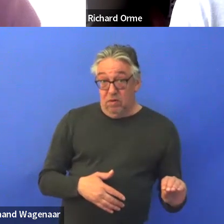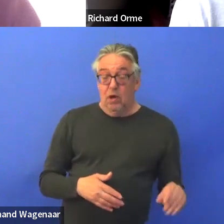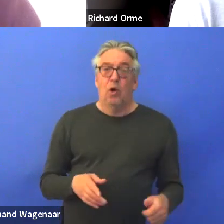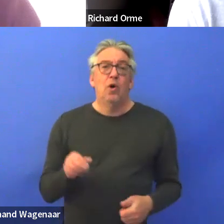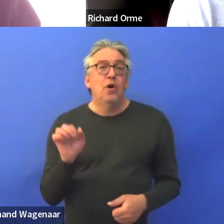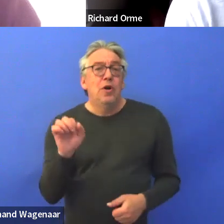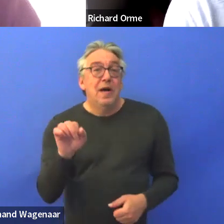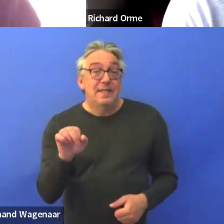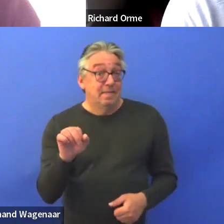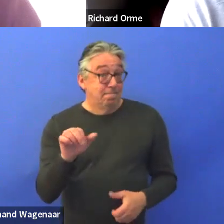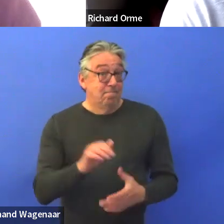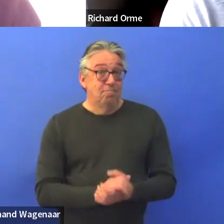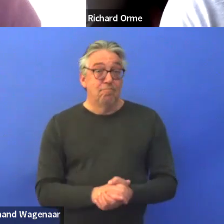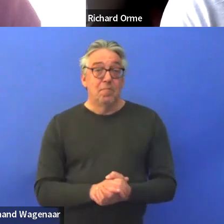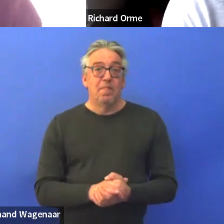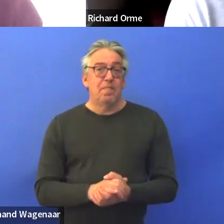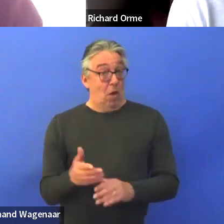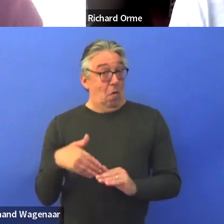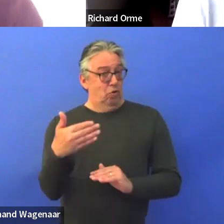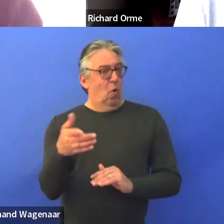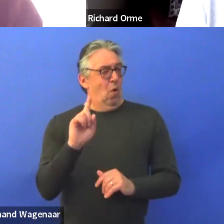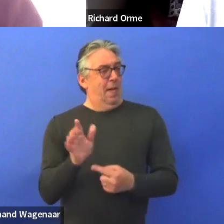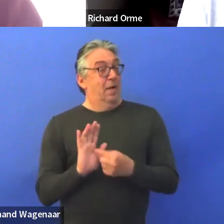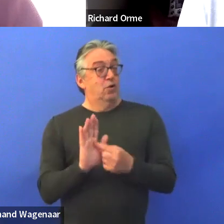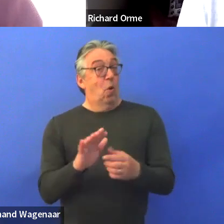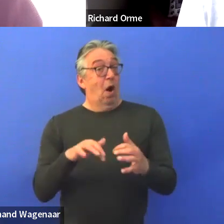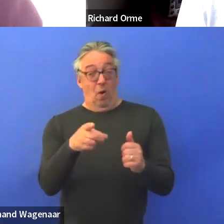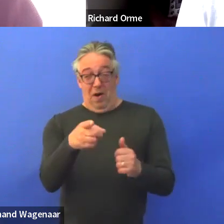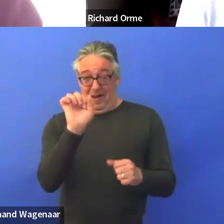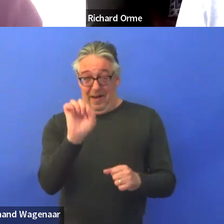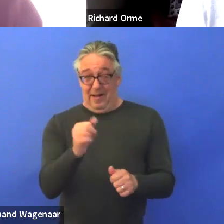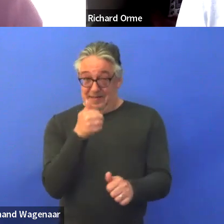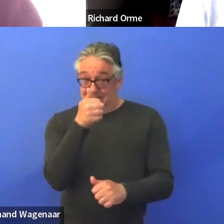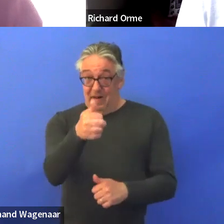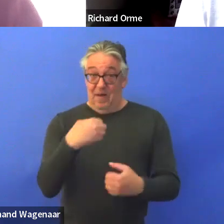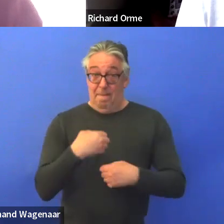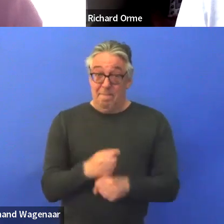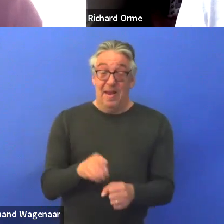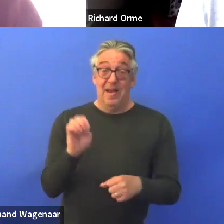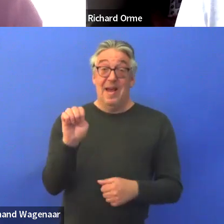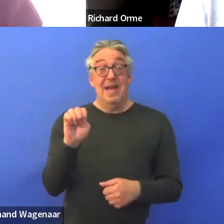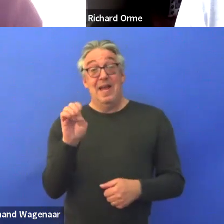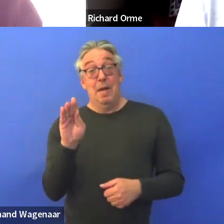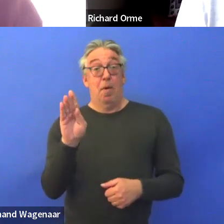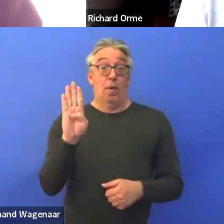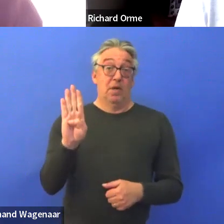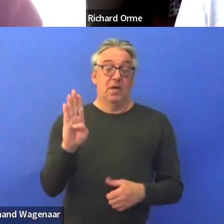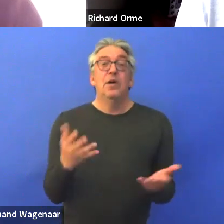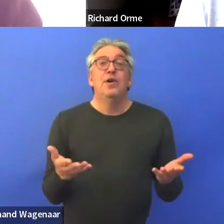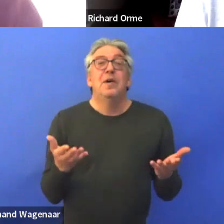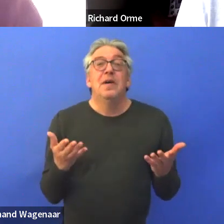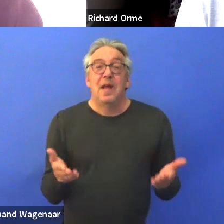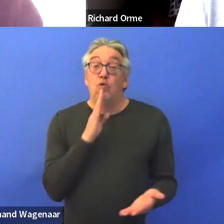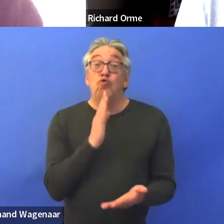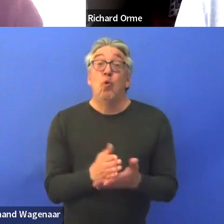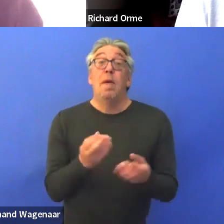have time, we'll show how we can quickly make an EPUB. So often people these days will publish their materials on the web,